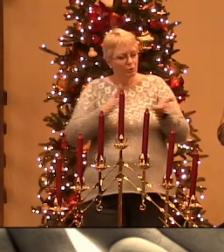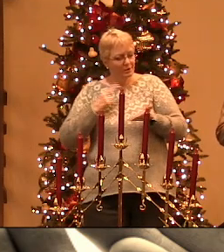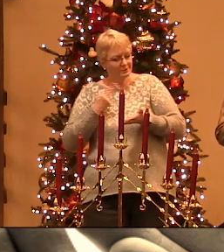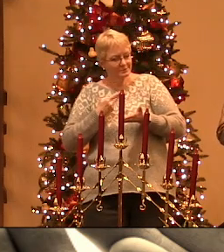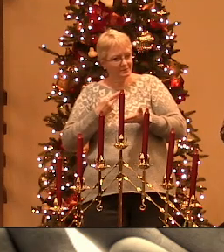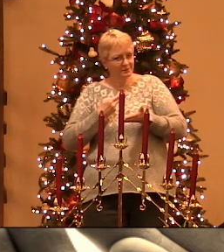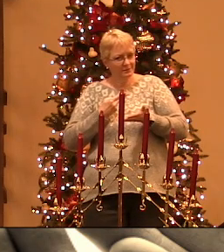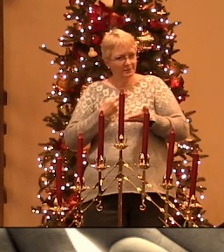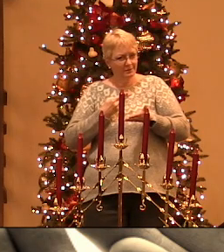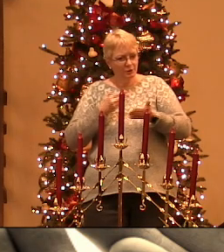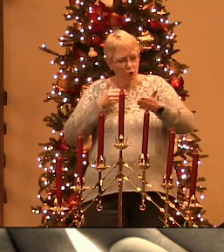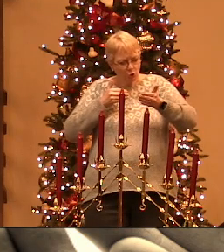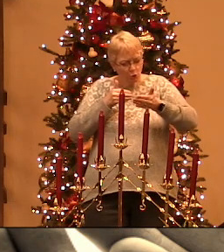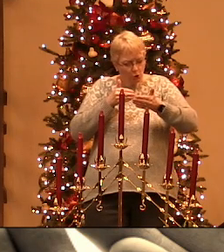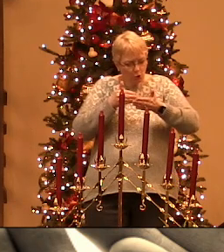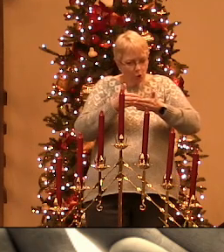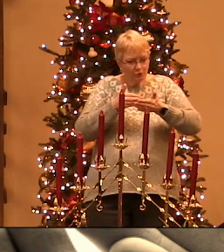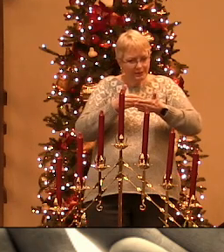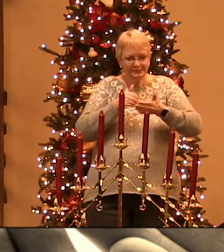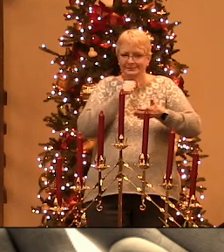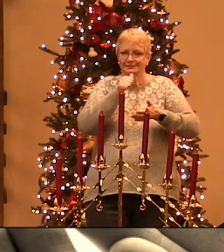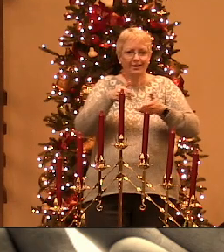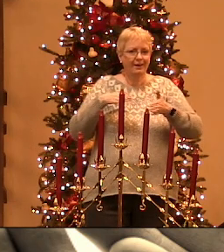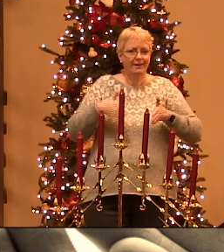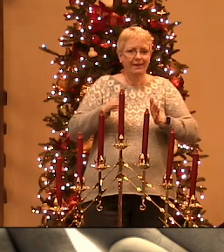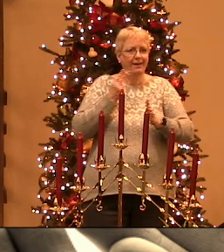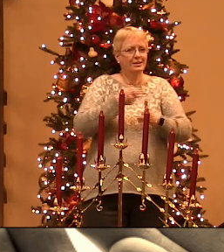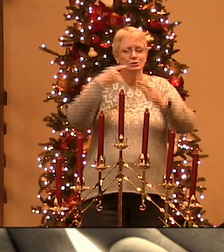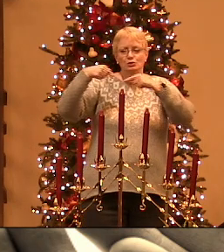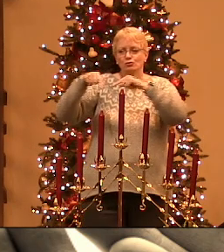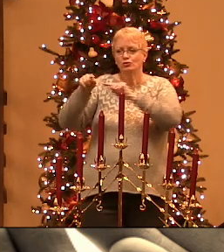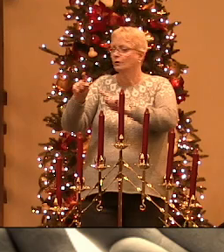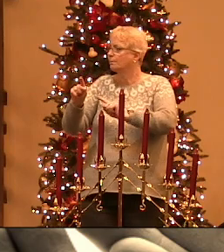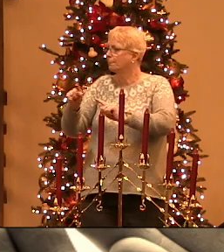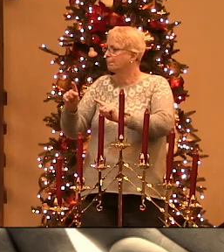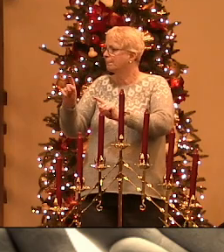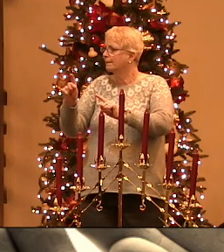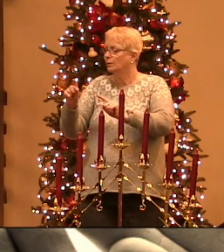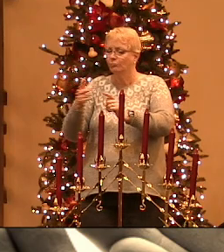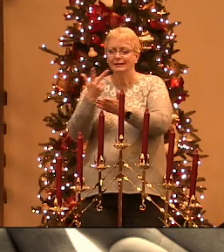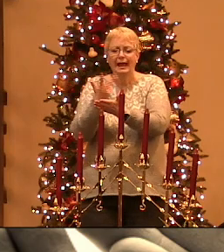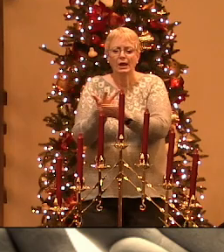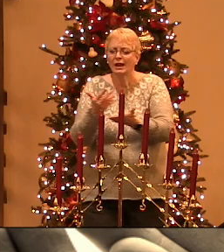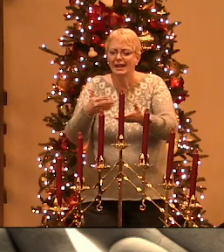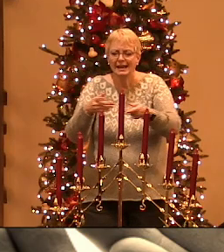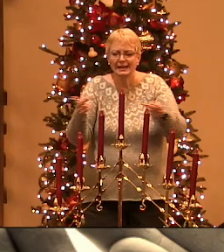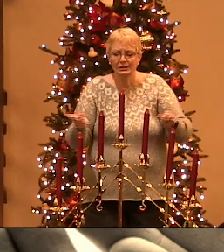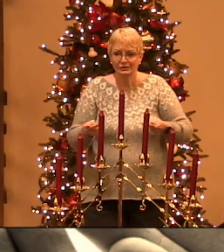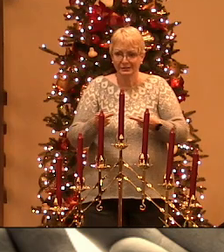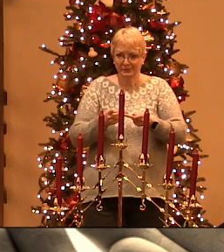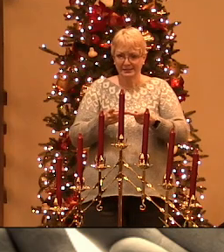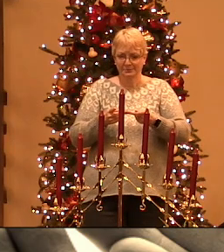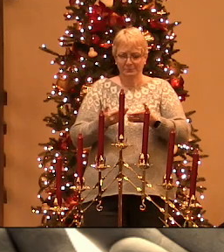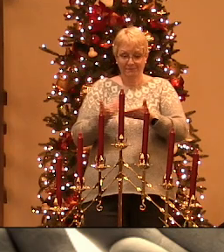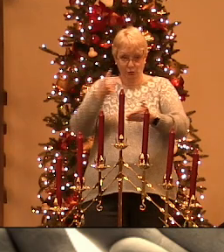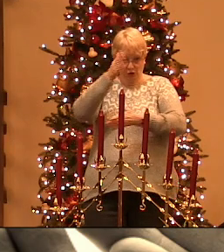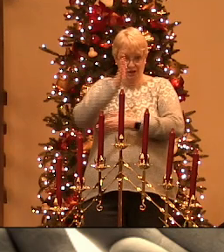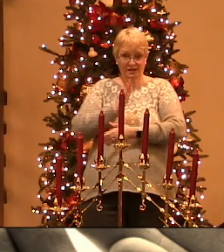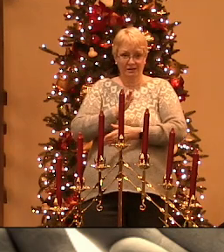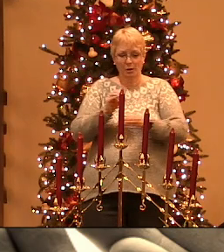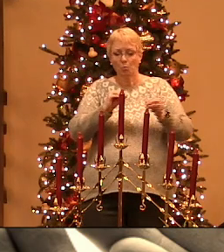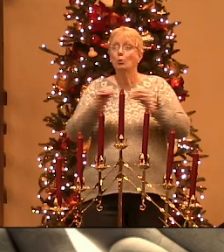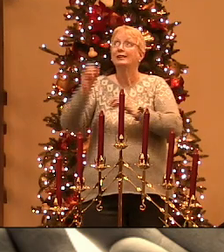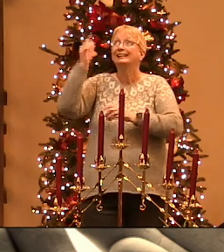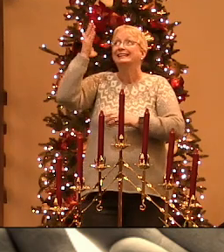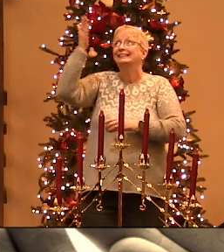him and him never letting us go. You know, and we lay anything down that comes before him, and we put